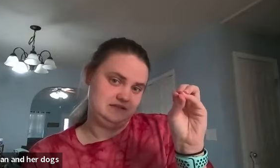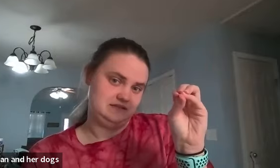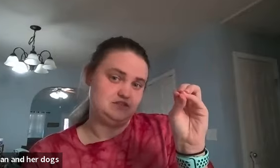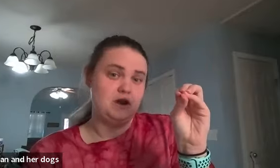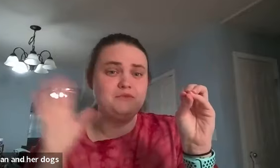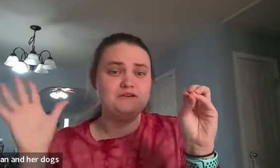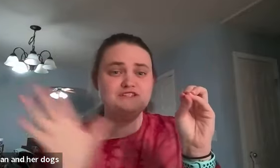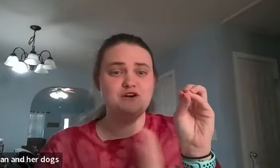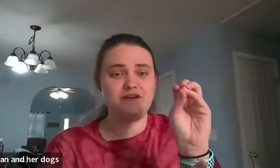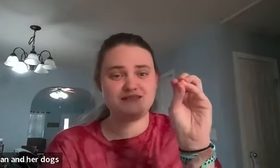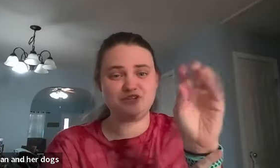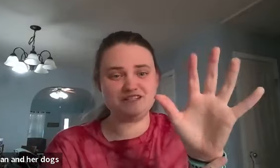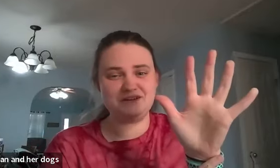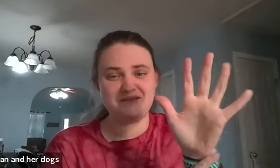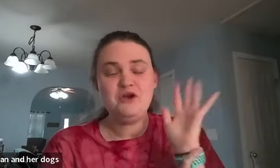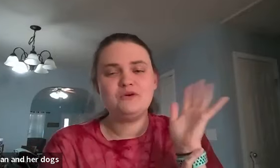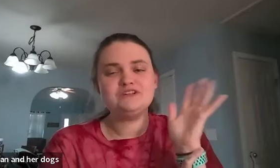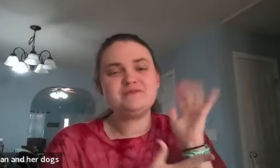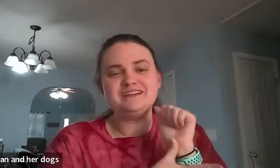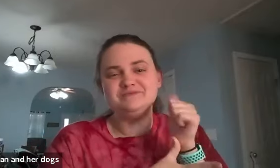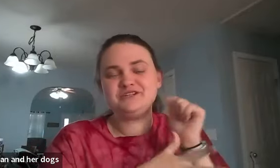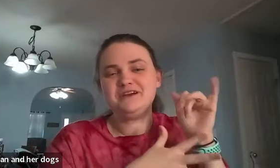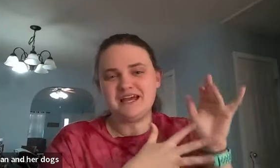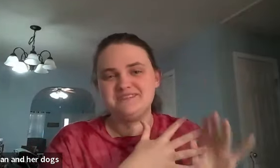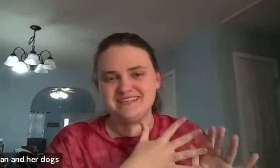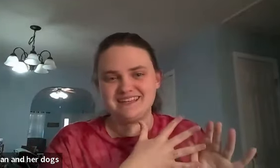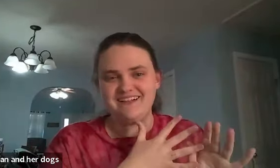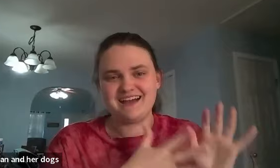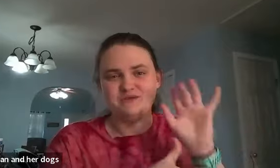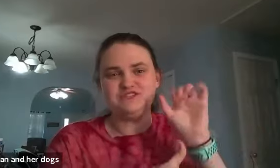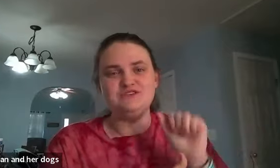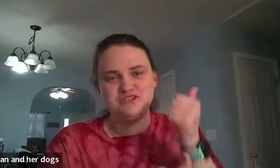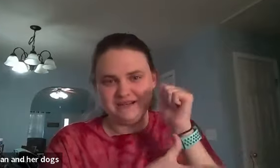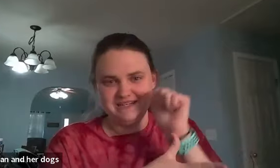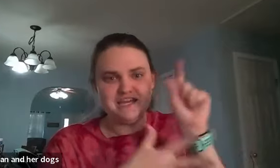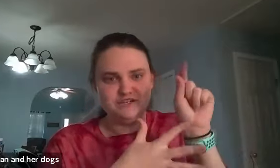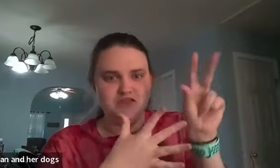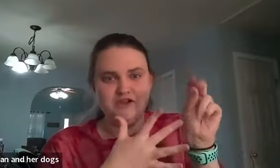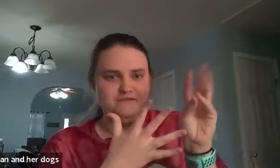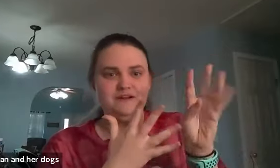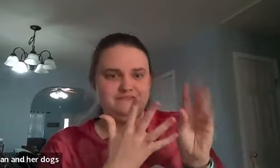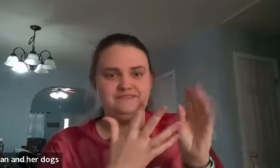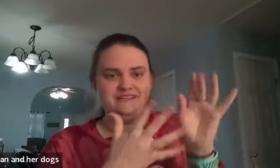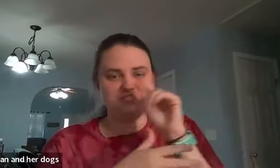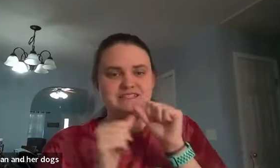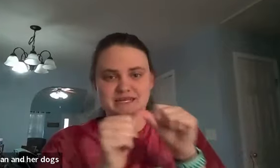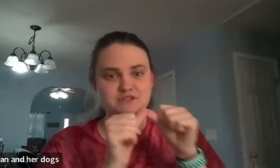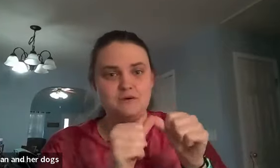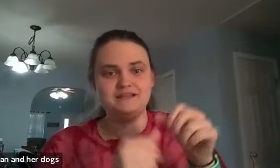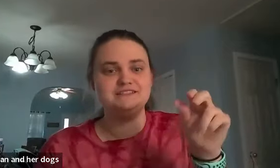60. Sorry, I'm going so fast. I'm trying to slow down. We're doing our times 10s in class. So I'm so used to going 10, 20, 30, 40, 50, just keeps going. So